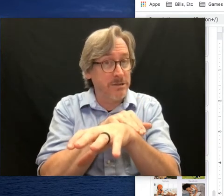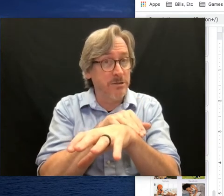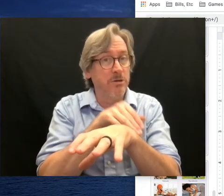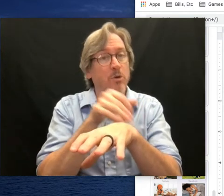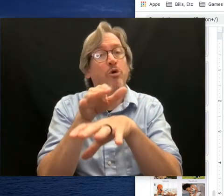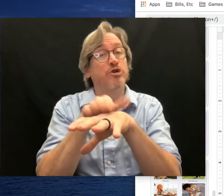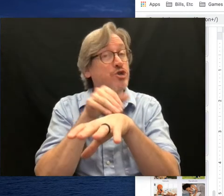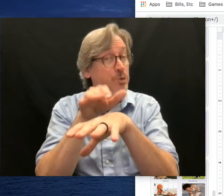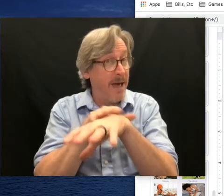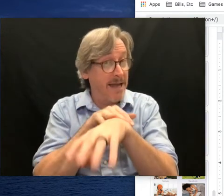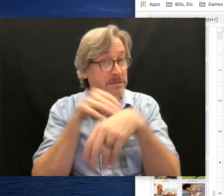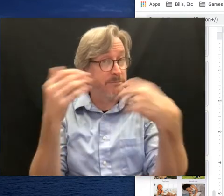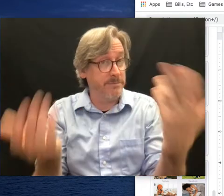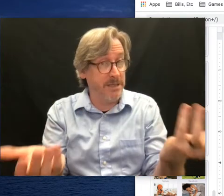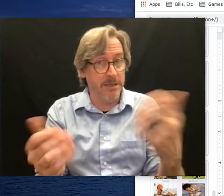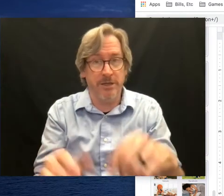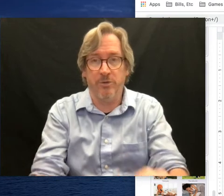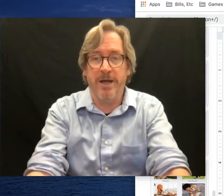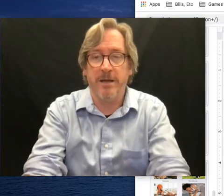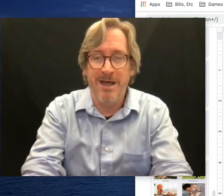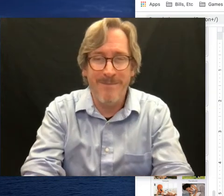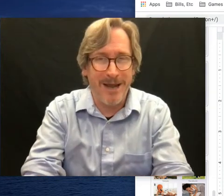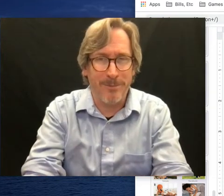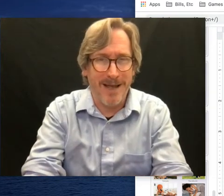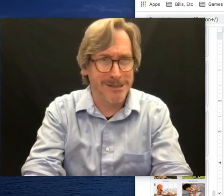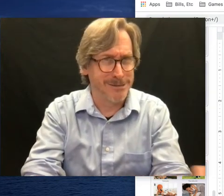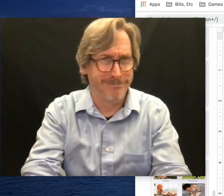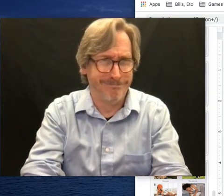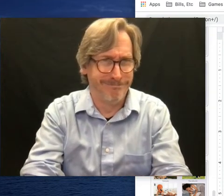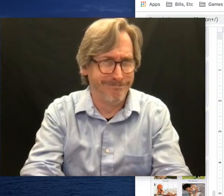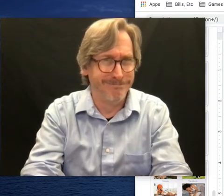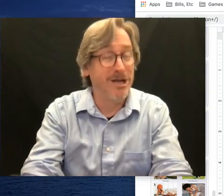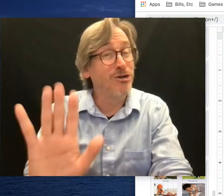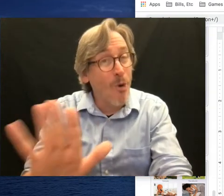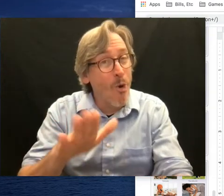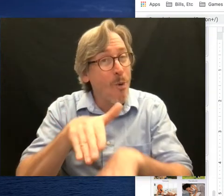pet or to pet. Either way, pet your pets.